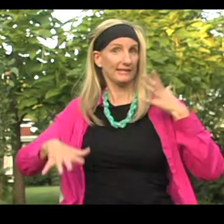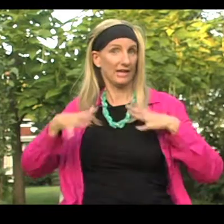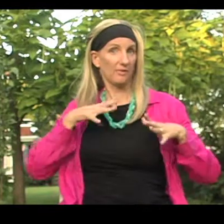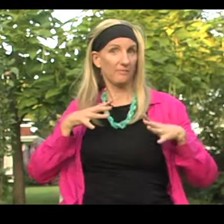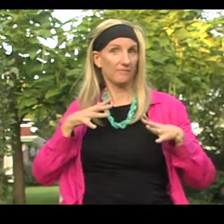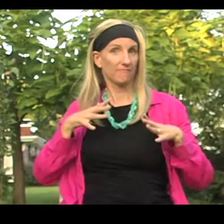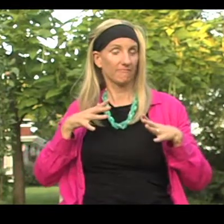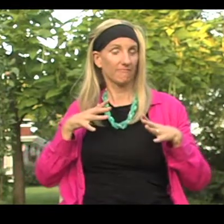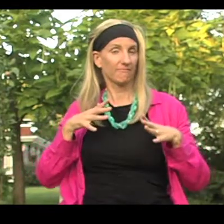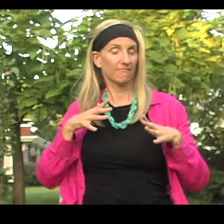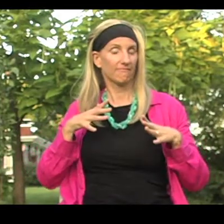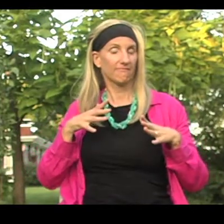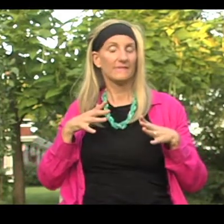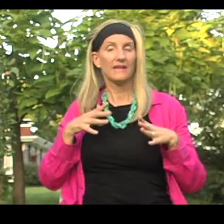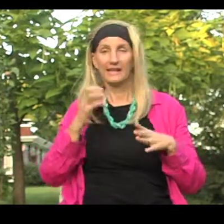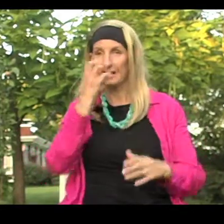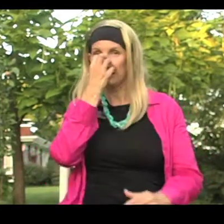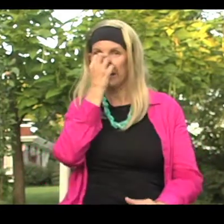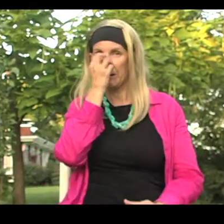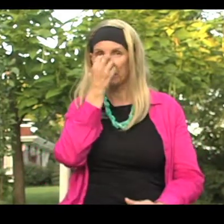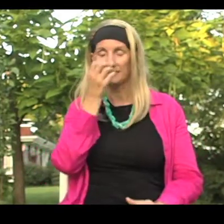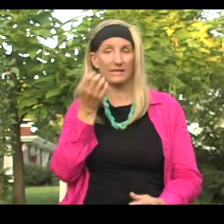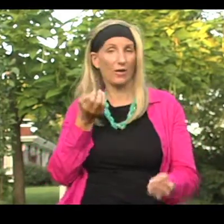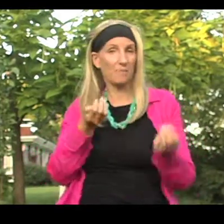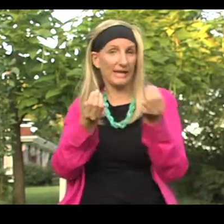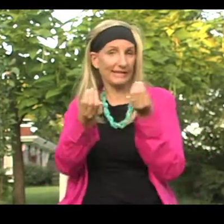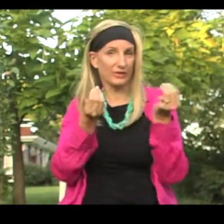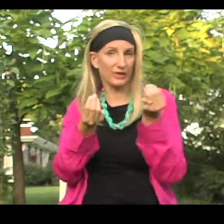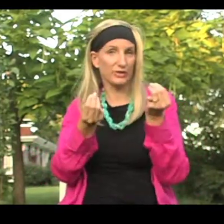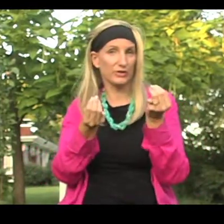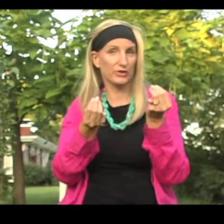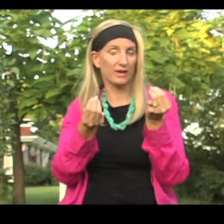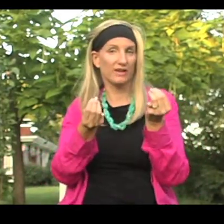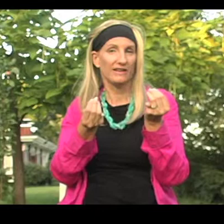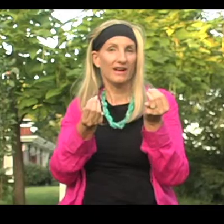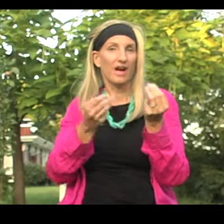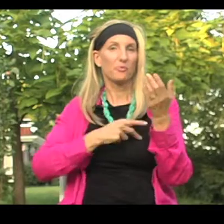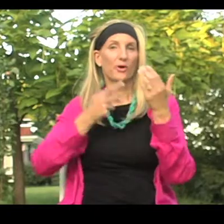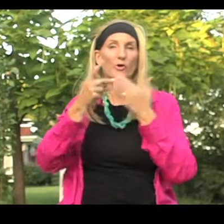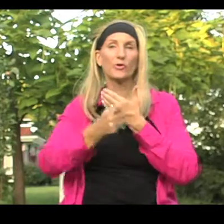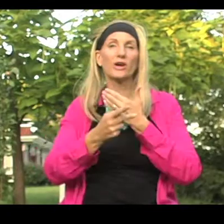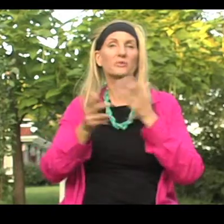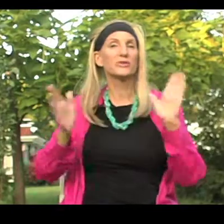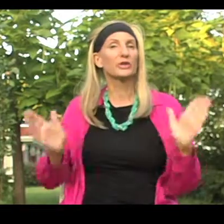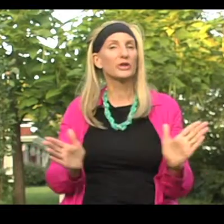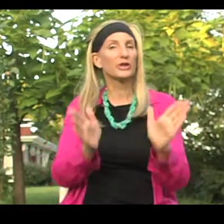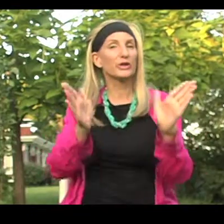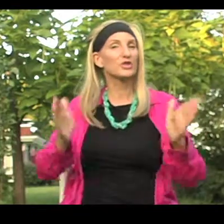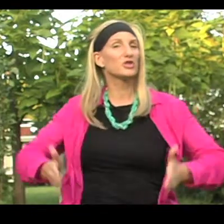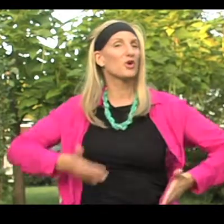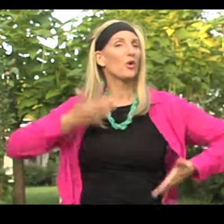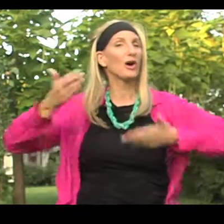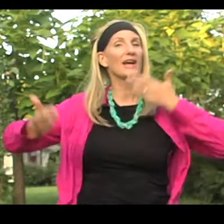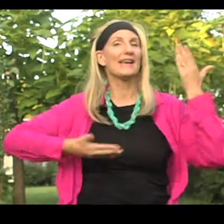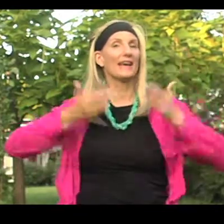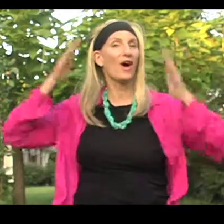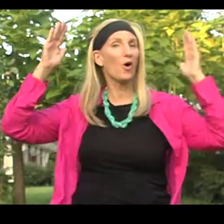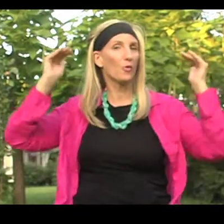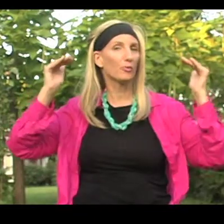up like clowns to go and minister, to do a program to encourage joy and hope